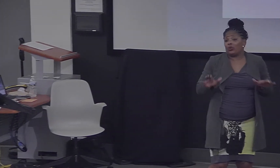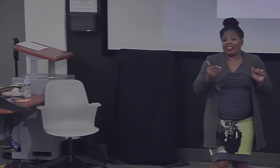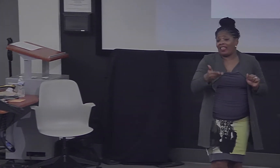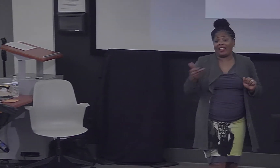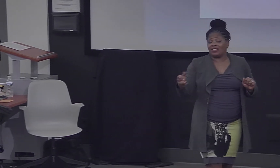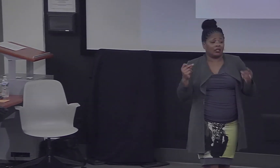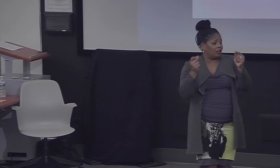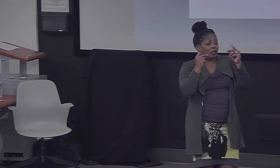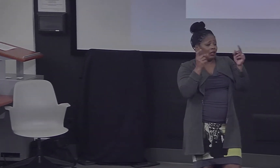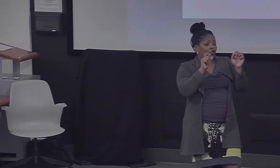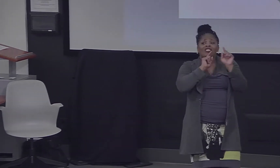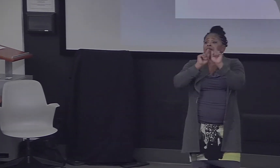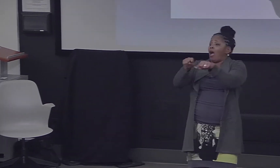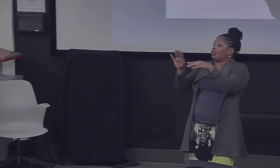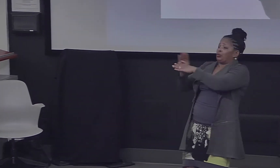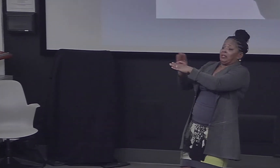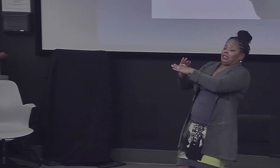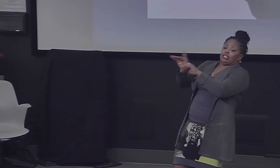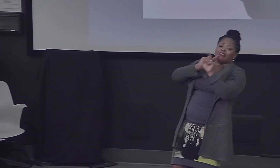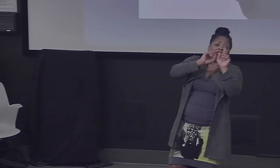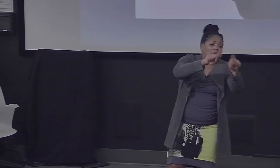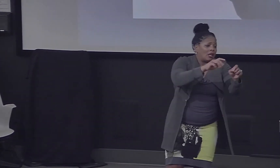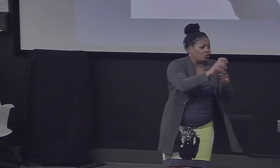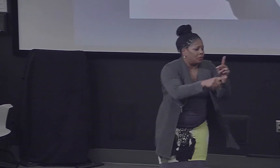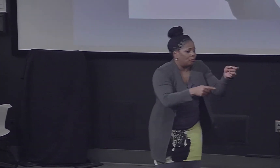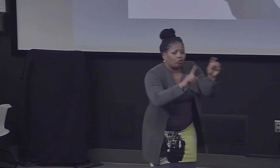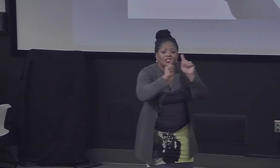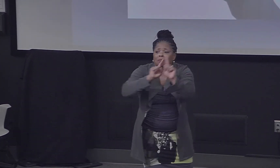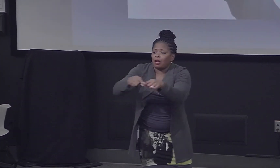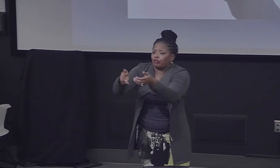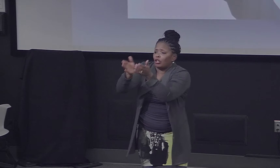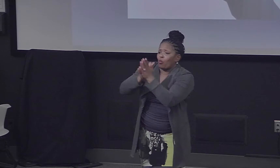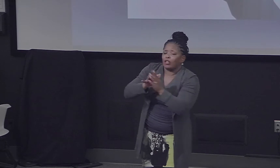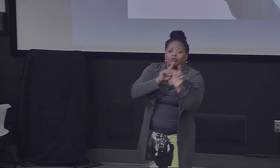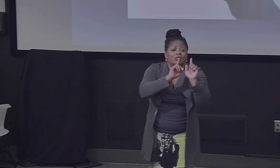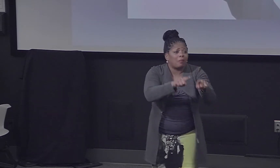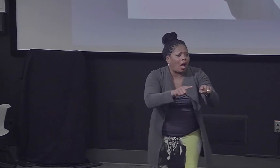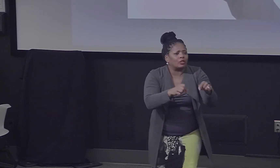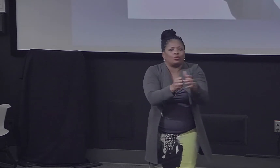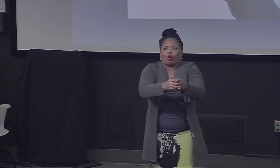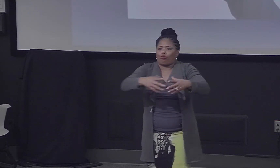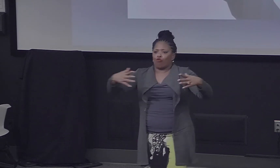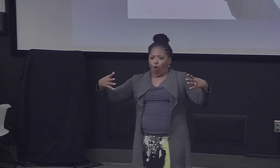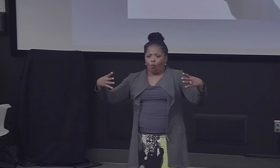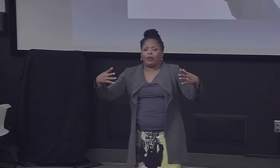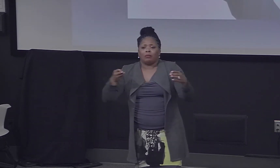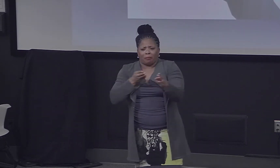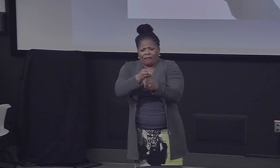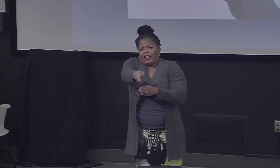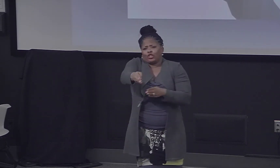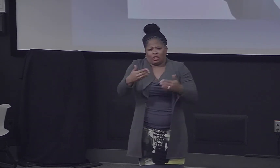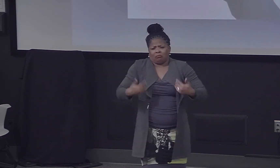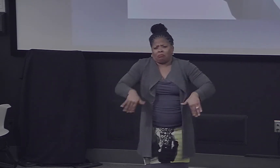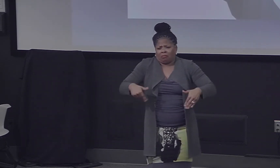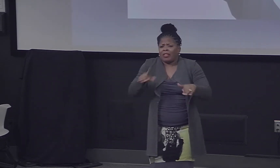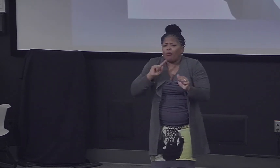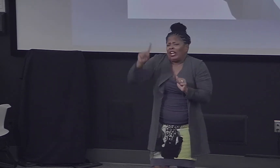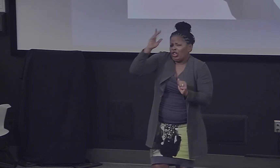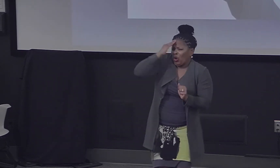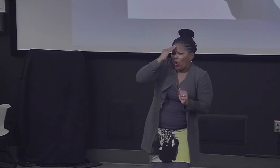Houston, we've got a problem. We continue to respond to businesses, people, requests in our